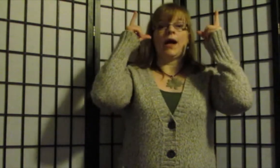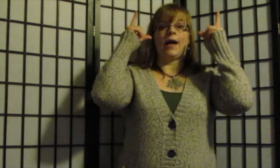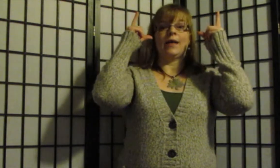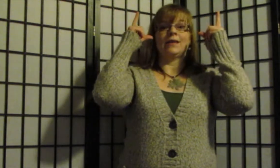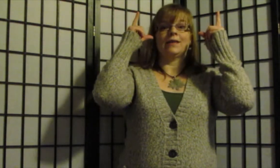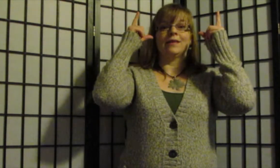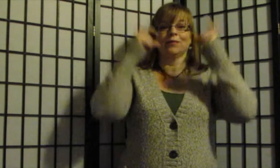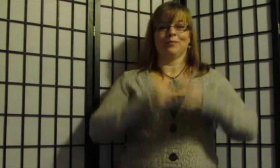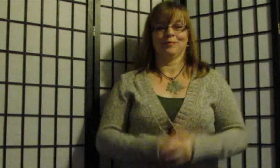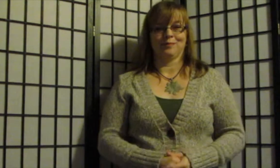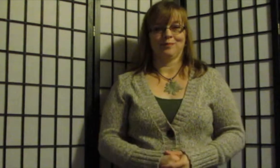Surprise!